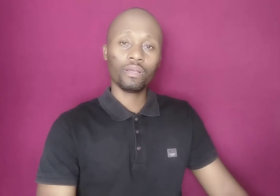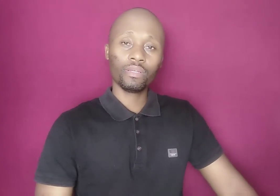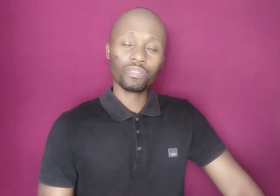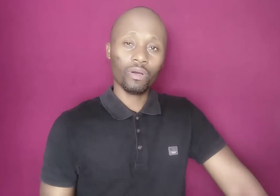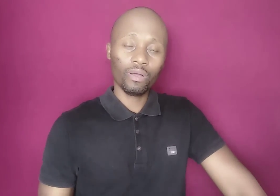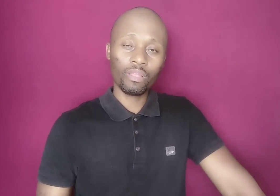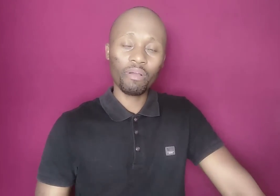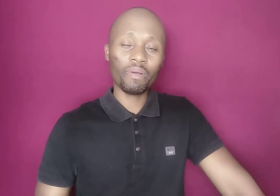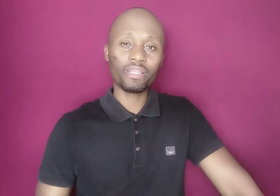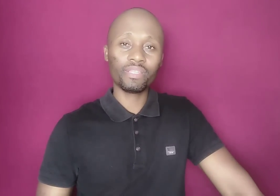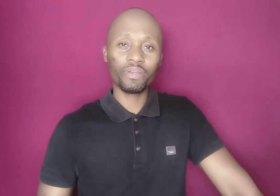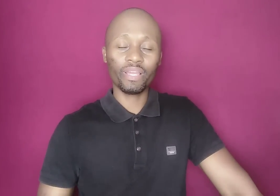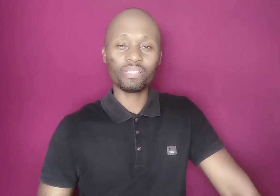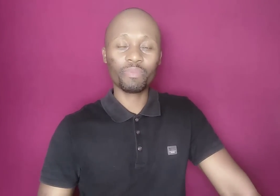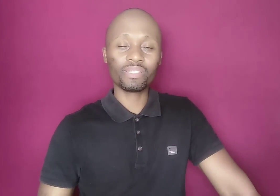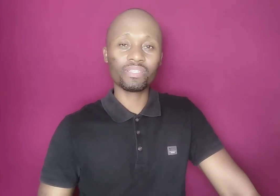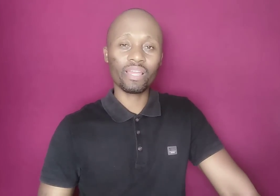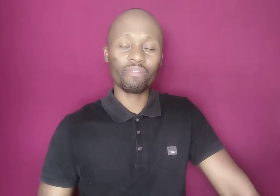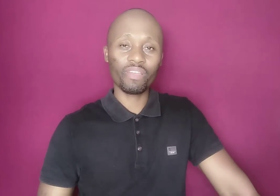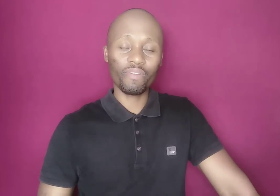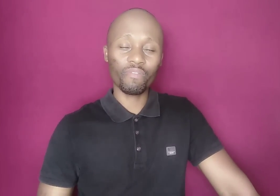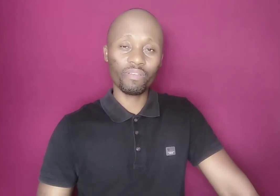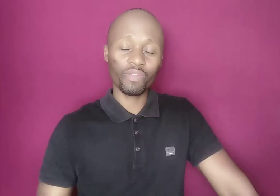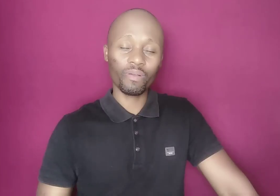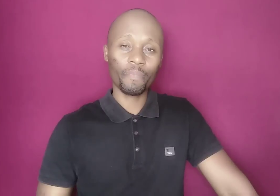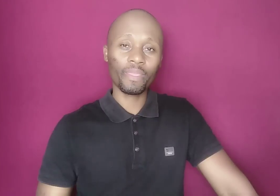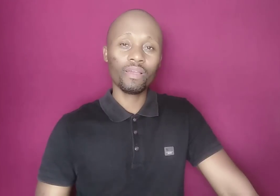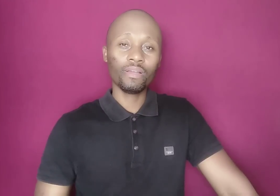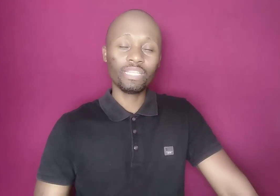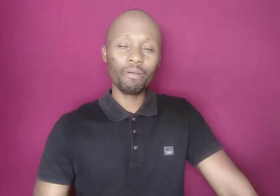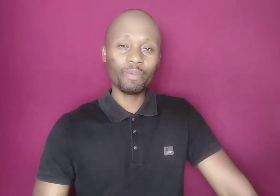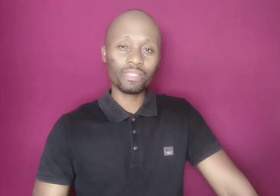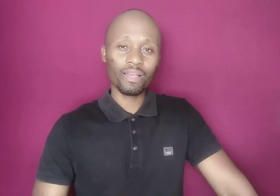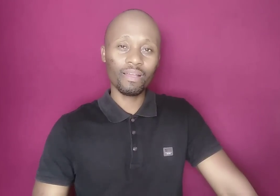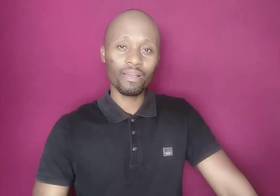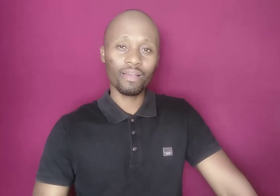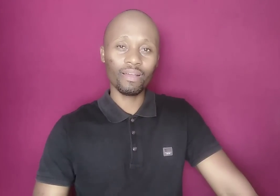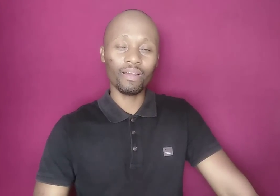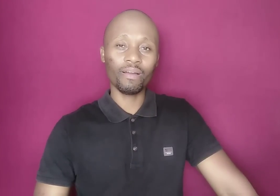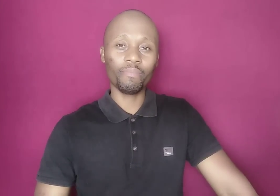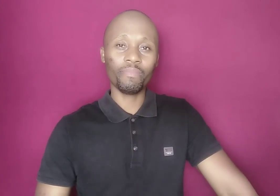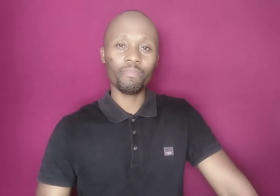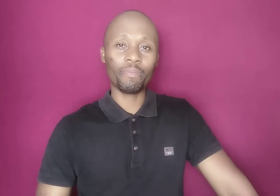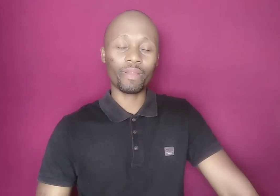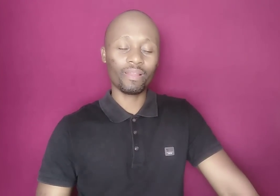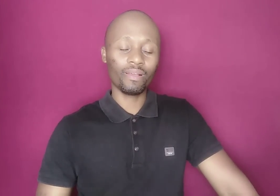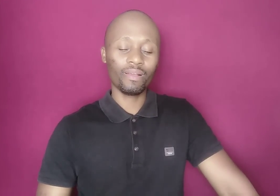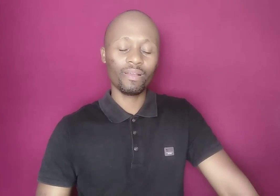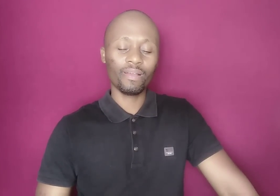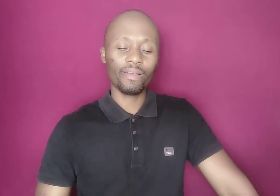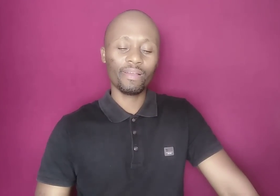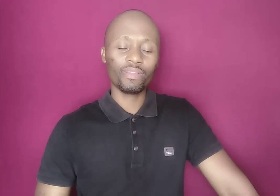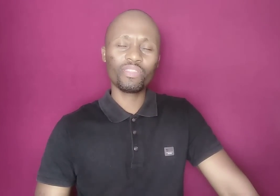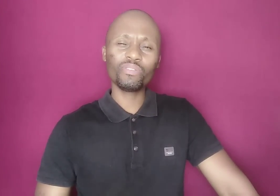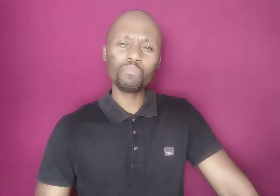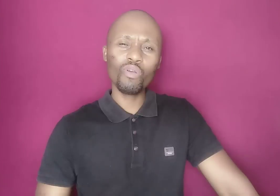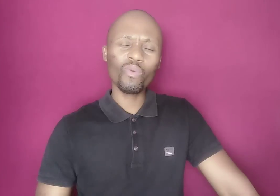So, the power is in your hands. Please decide in favor of the video. Thabo Bester, my brother, do you smoke